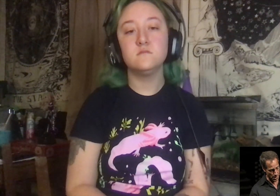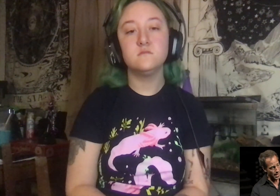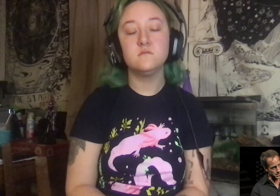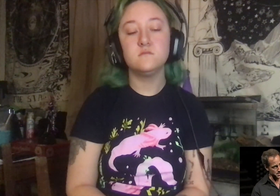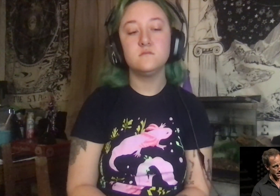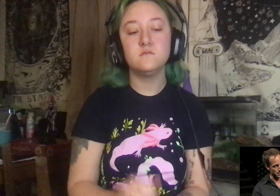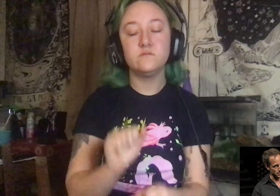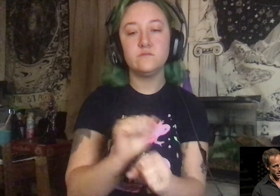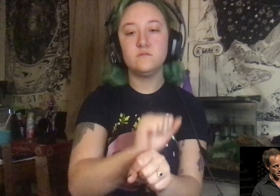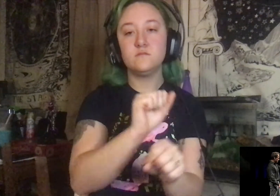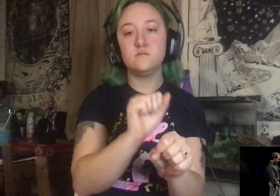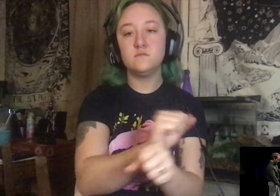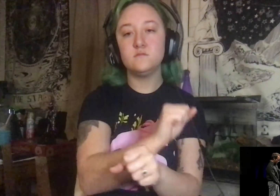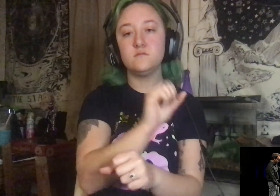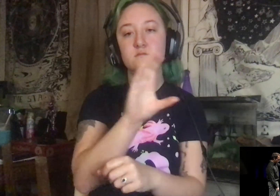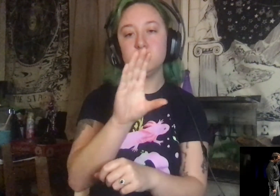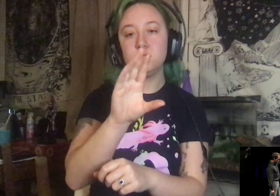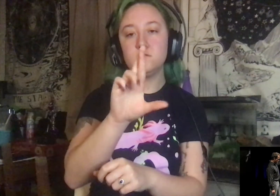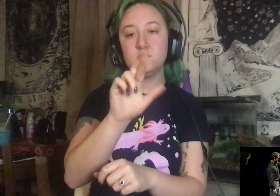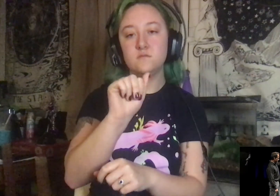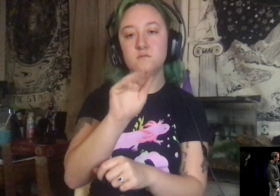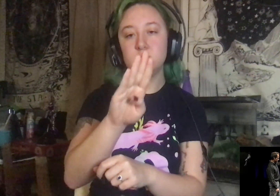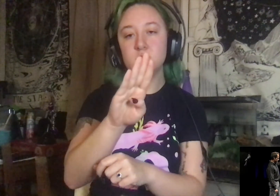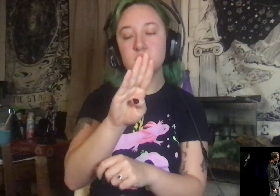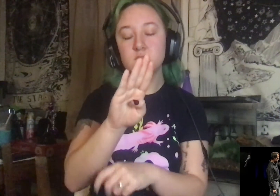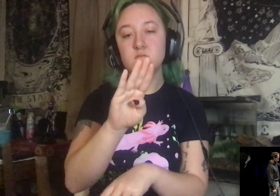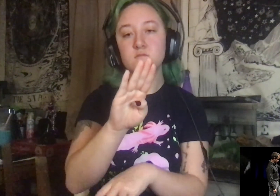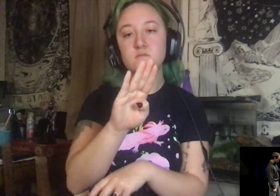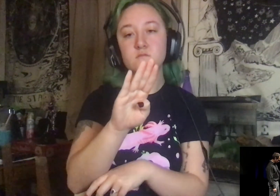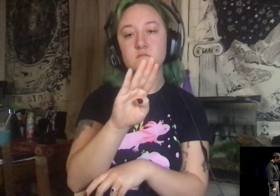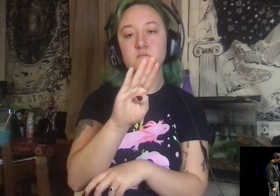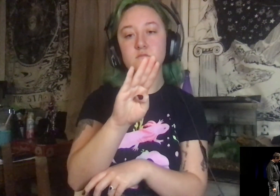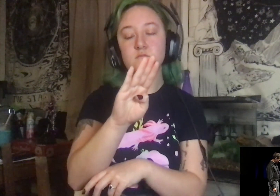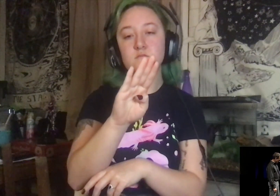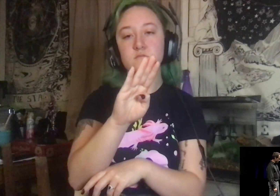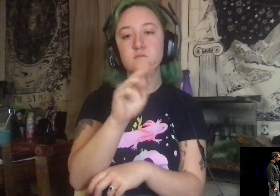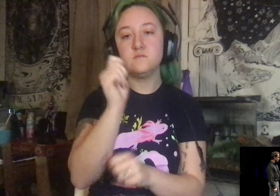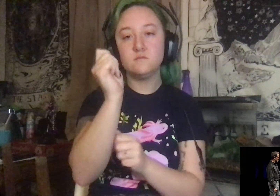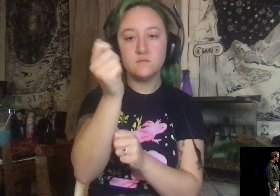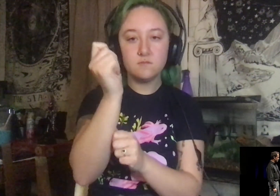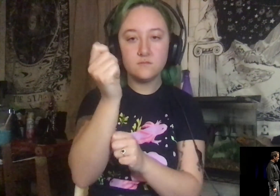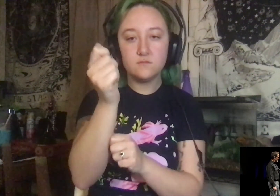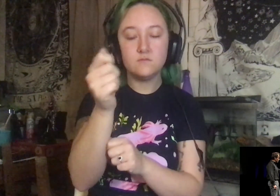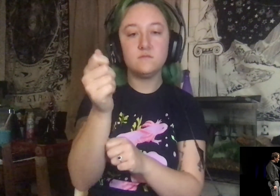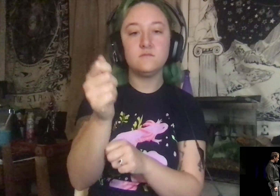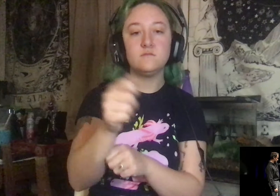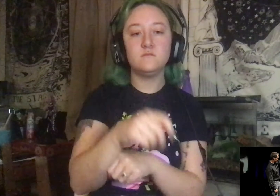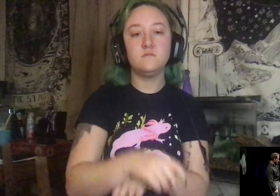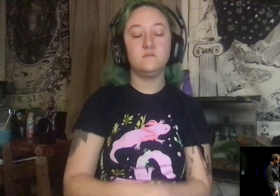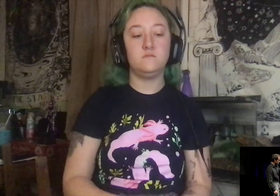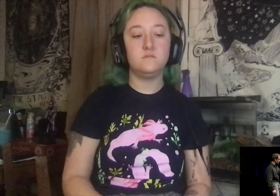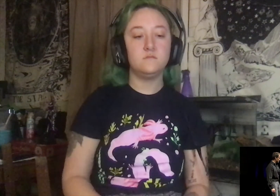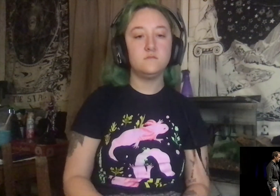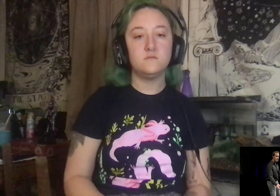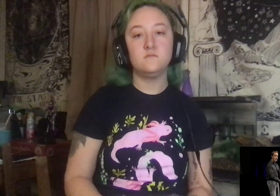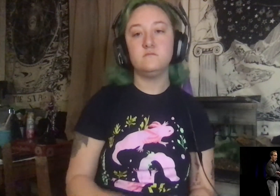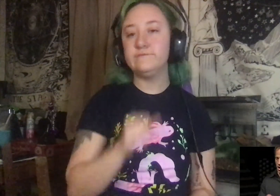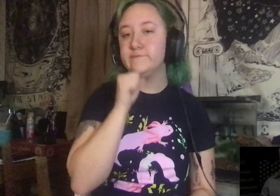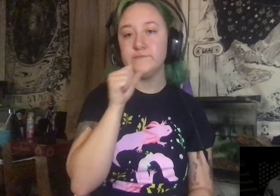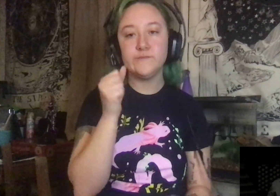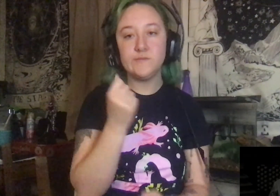lashing the pots down. So I'm 40 feet off the deck, which is like looking down at the top of your shoe, and it's doing this in the